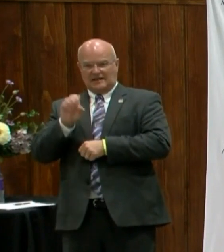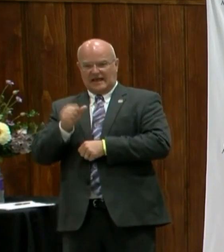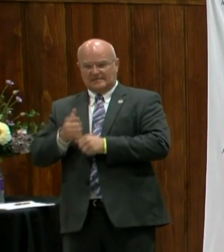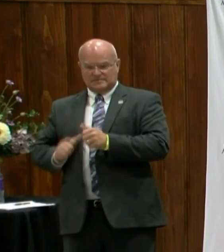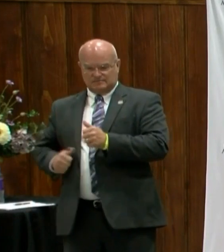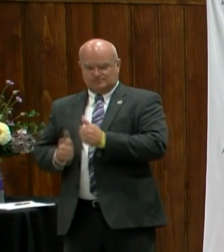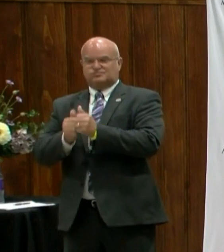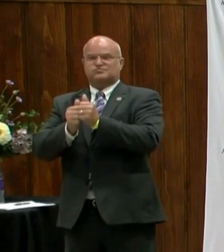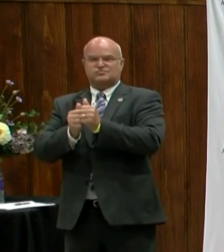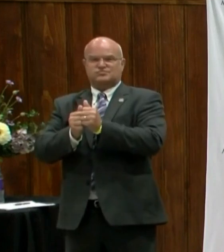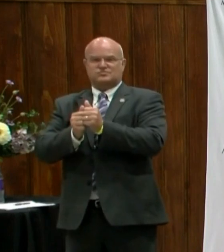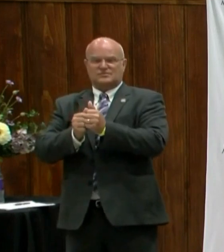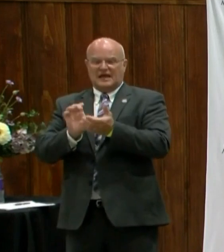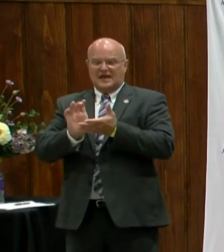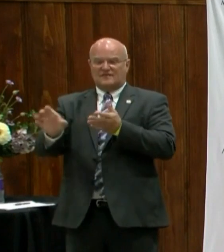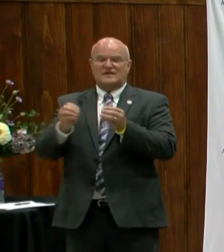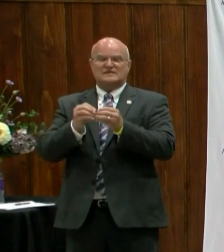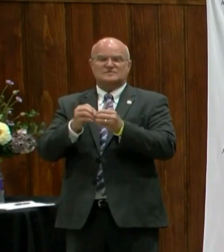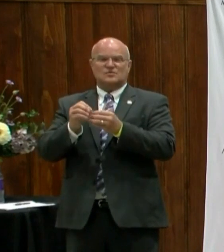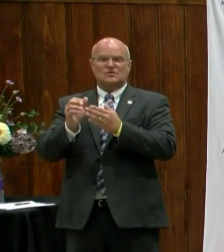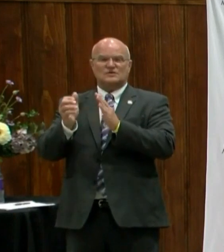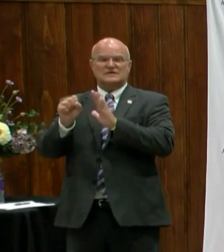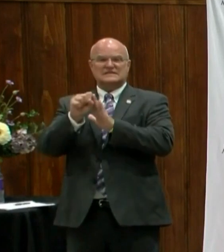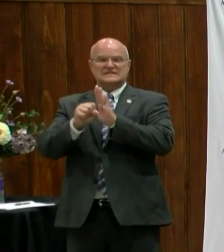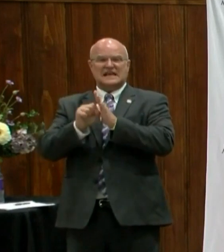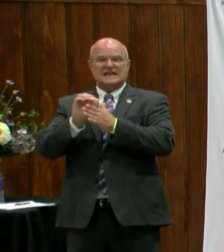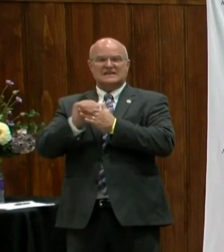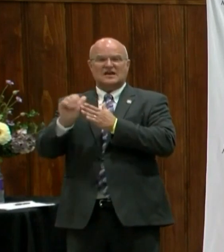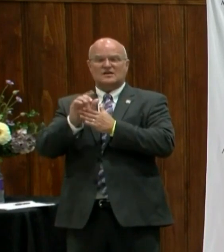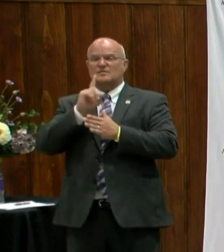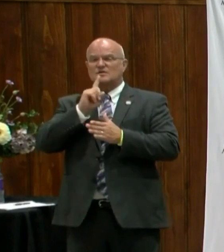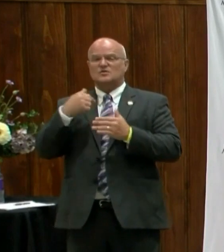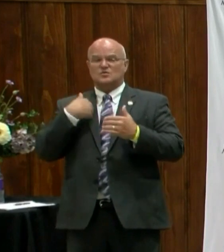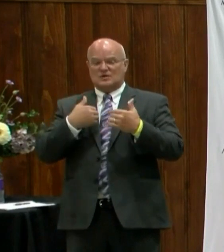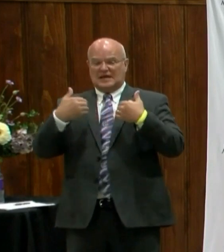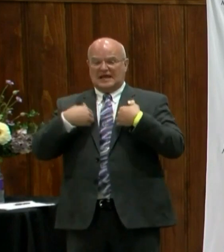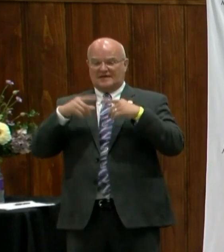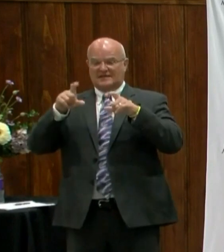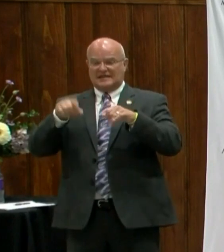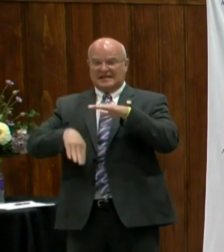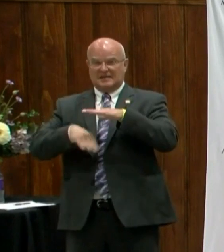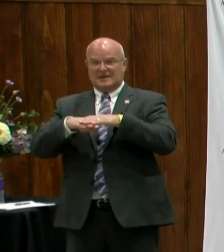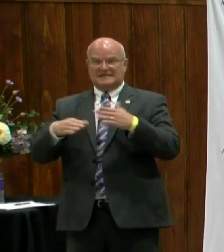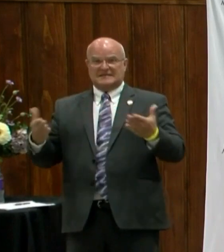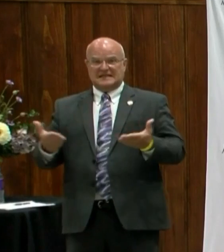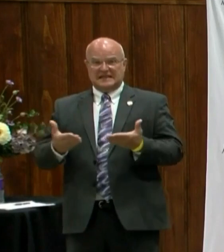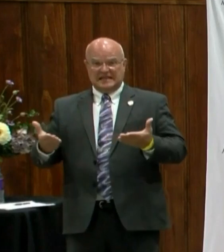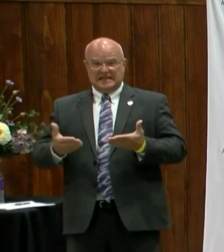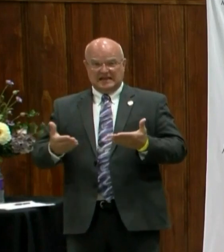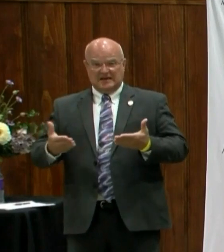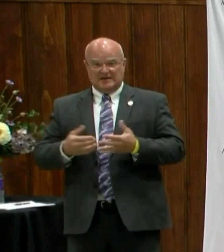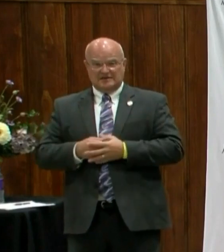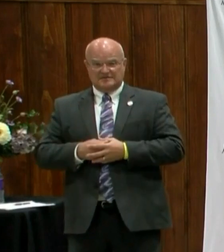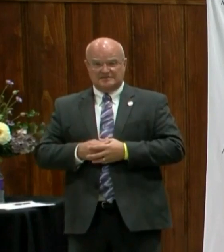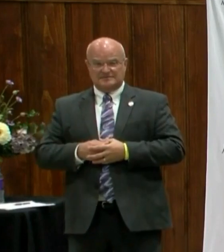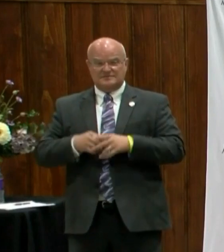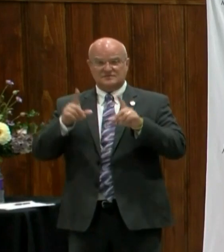invest more state dollars to make sure we have the testing capacity. Is there any questions